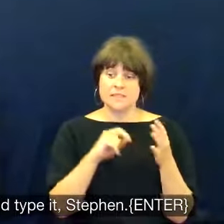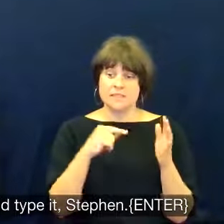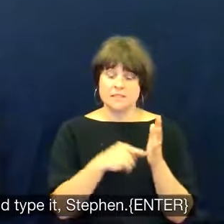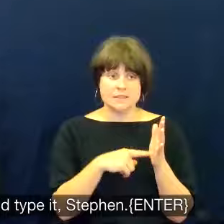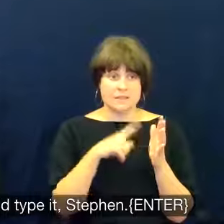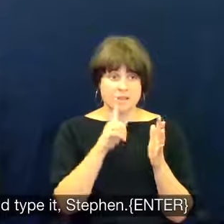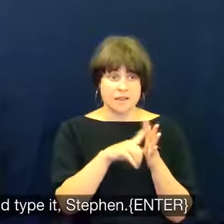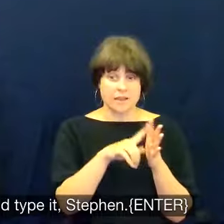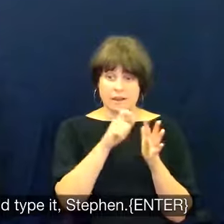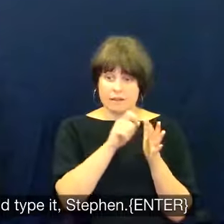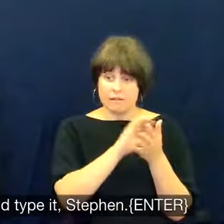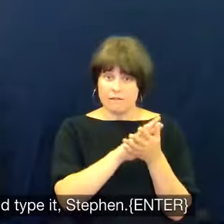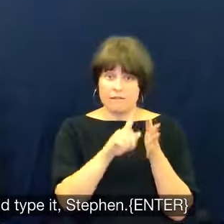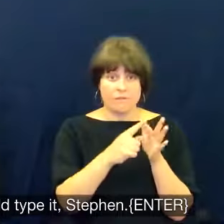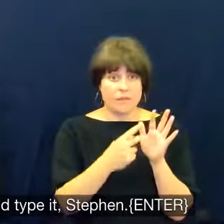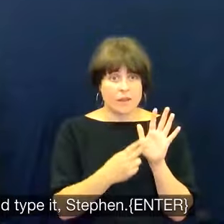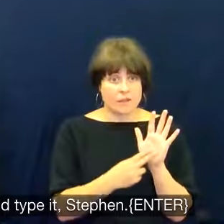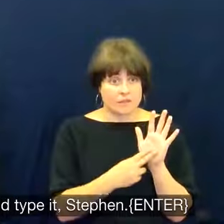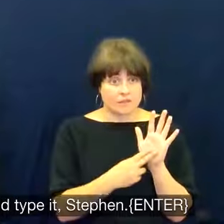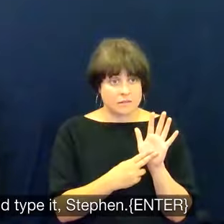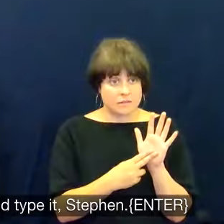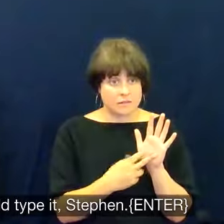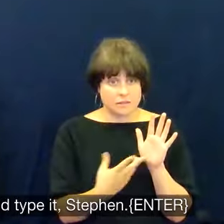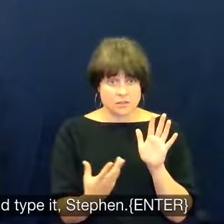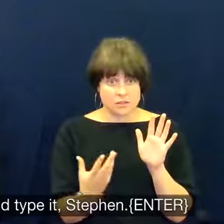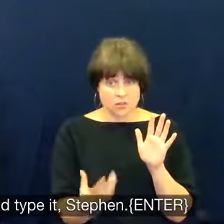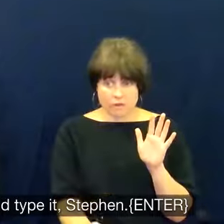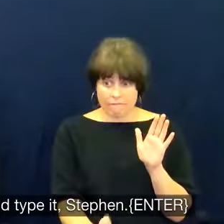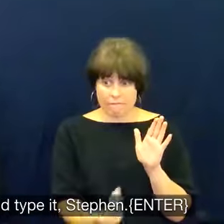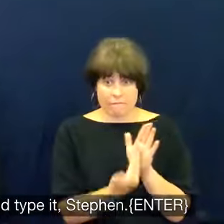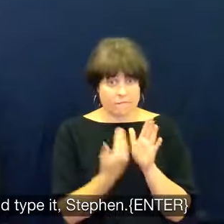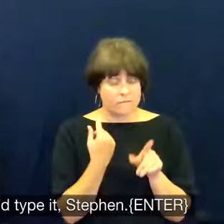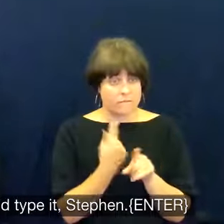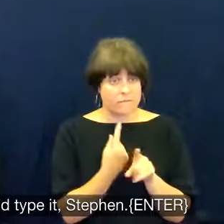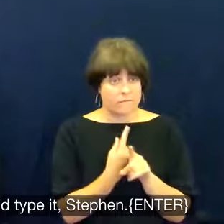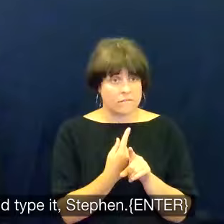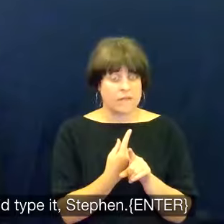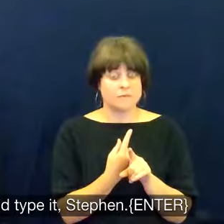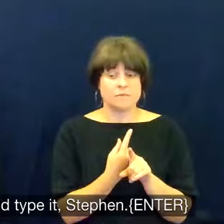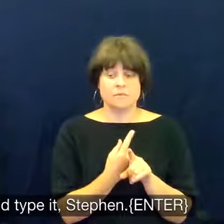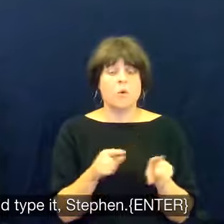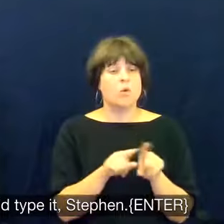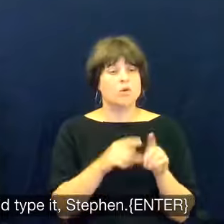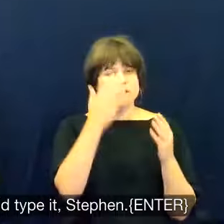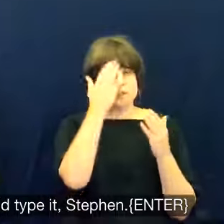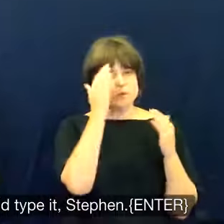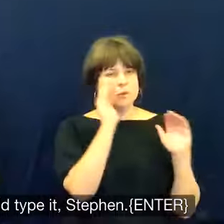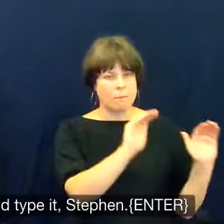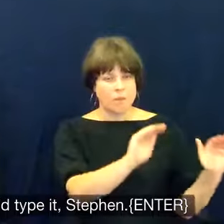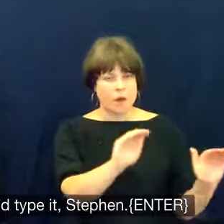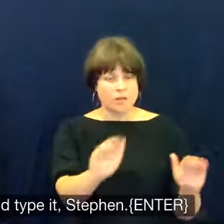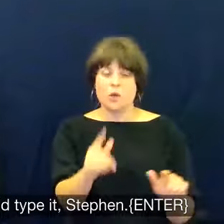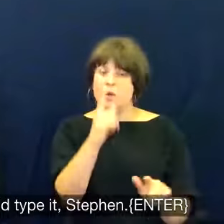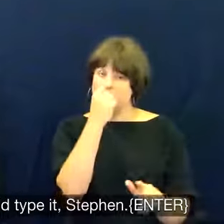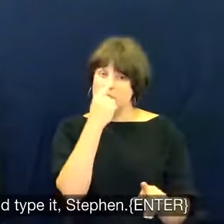Stephen, did you, I guess the other thing to remind everybody, you're always welcome to email